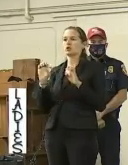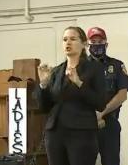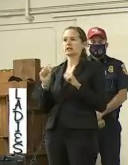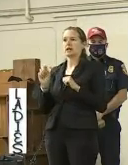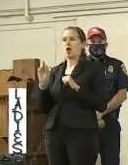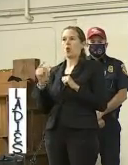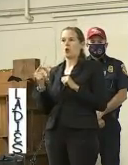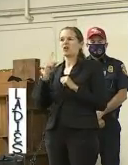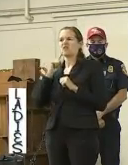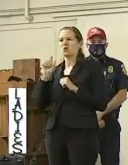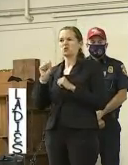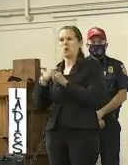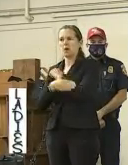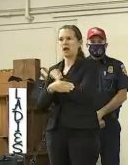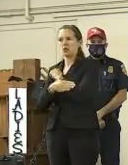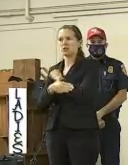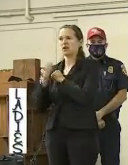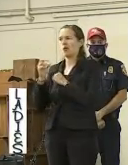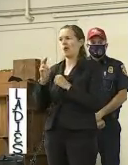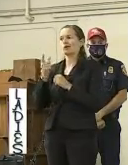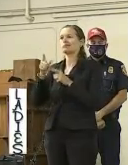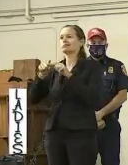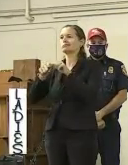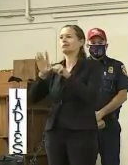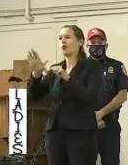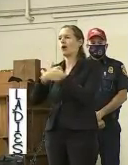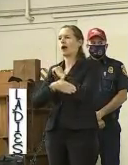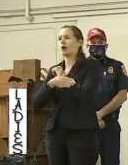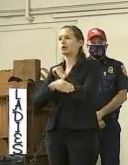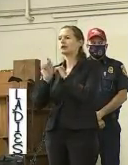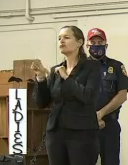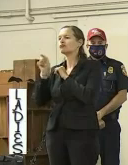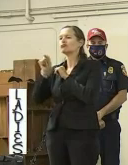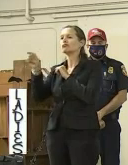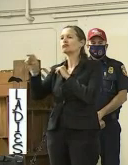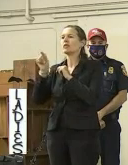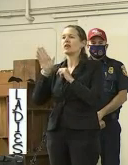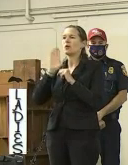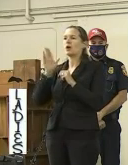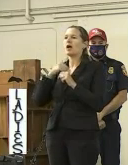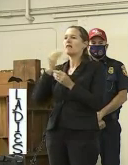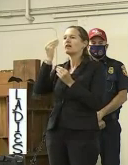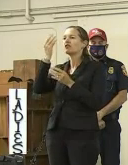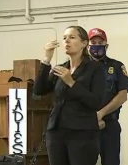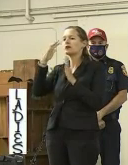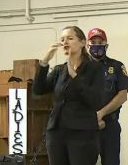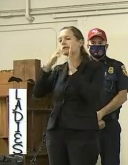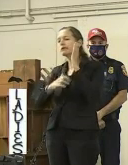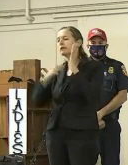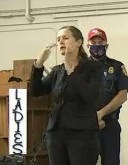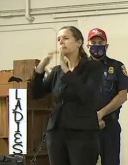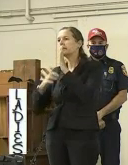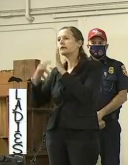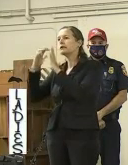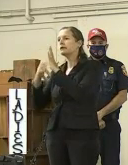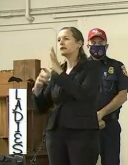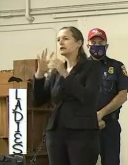or other resources in your county for finding information about the fire and evacuations. They are readily available.